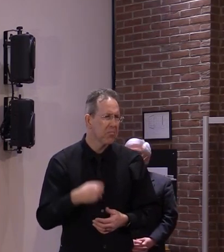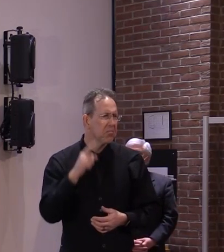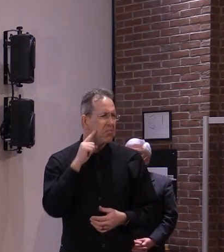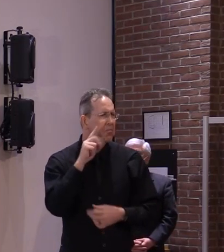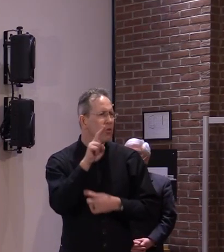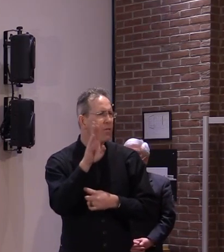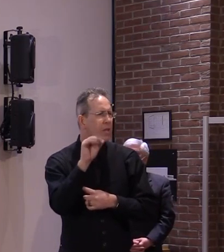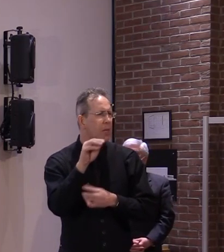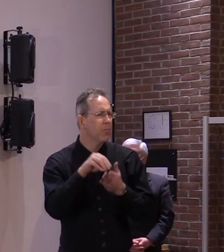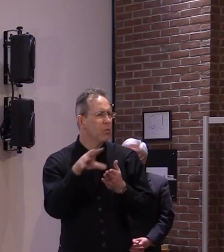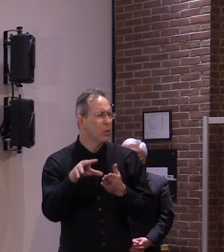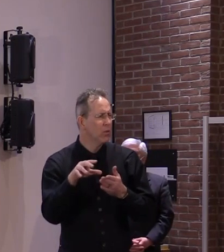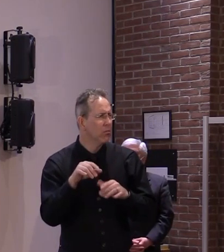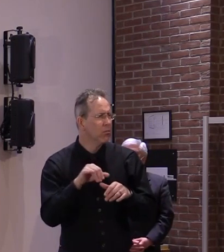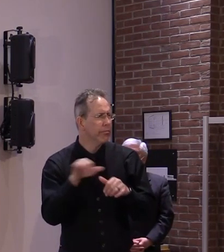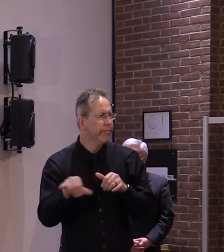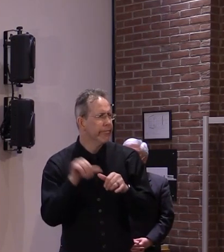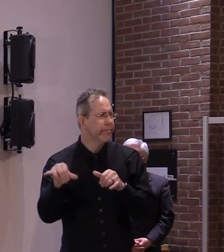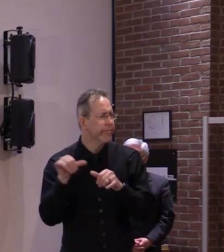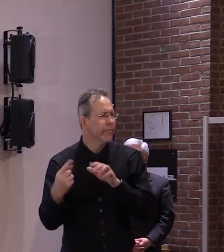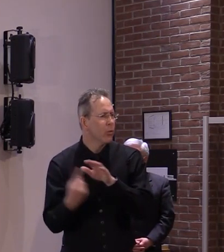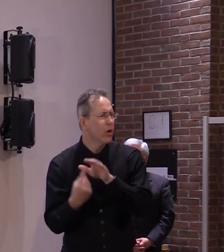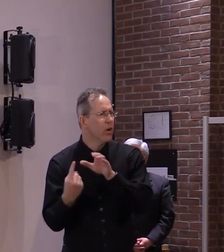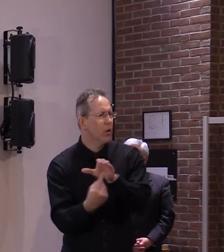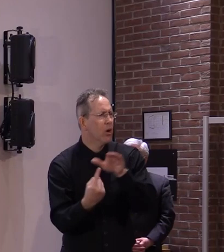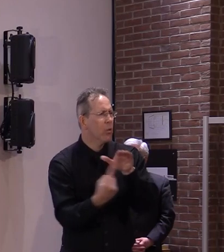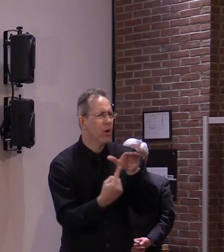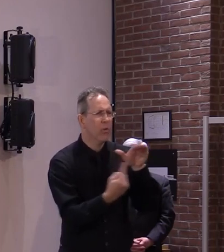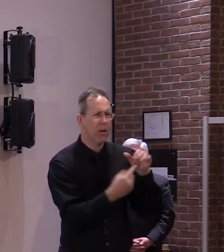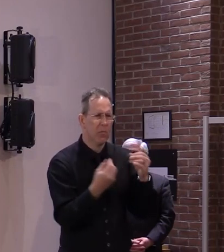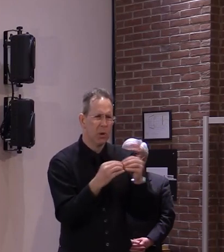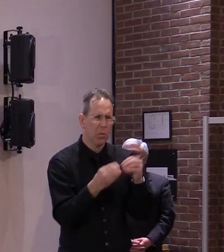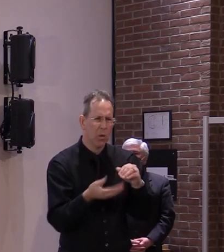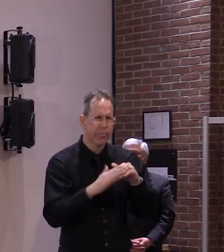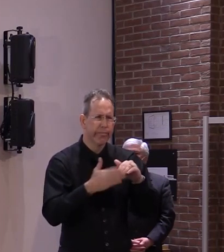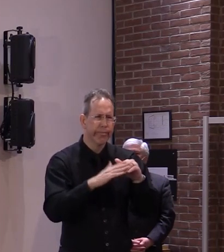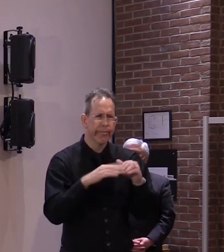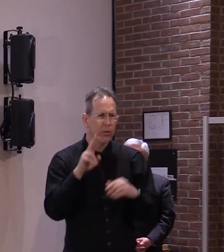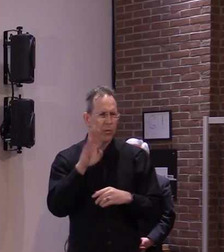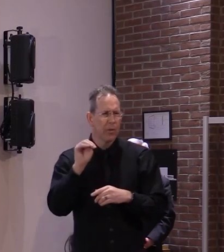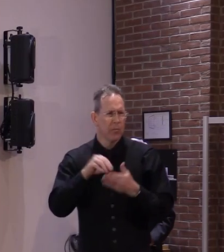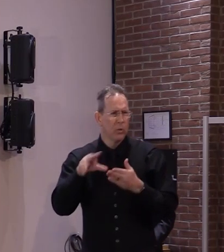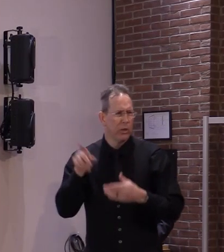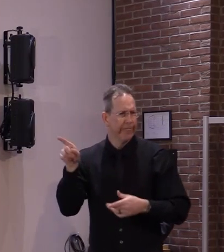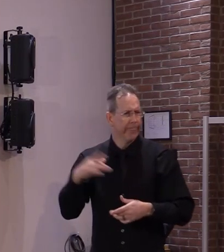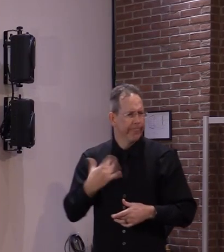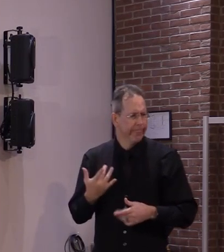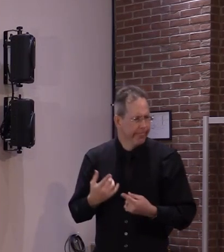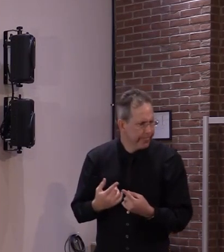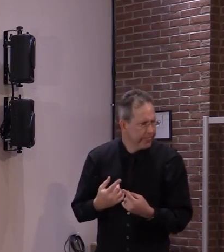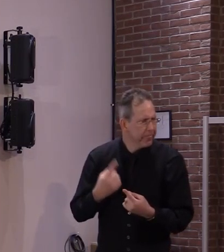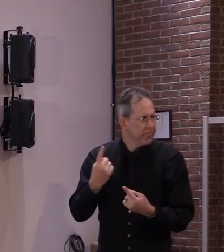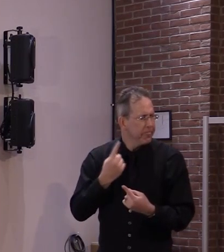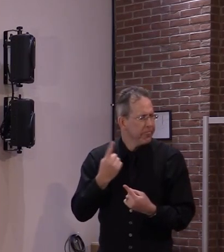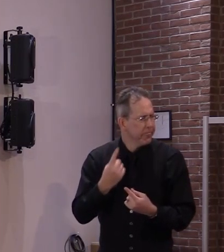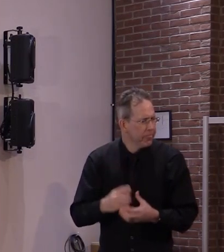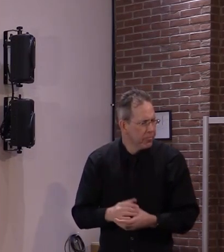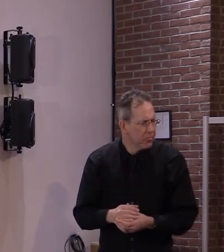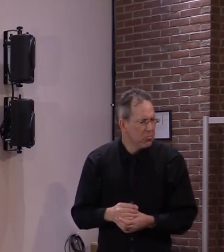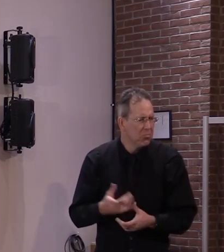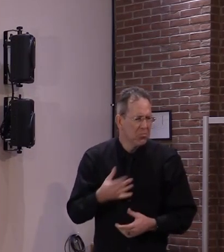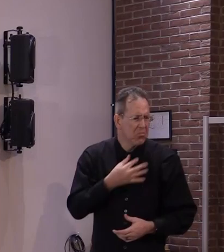we saw last week are at UVM, and are any of the samples that are being tested for the variants from UVM students, given that their campus is